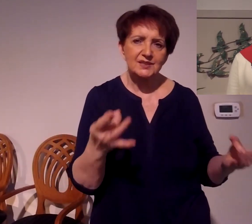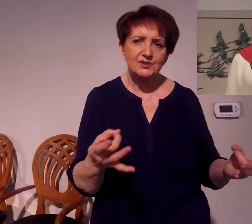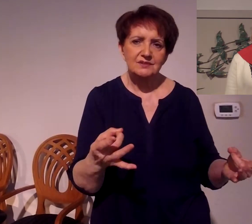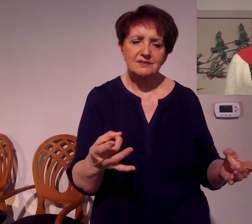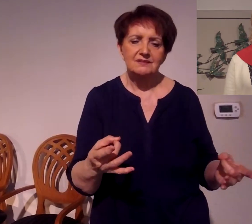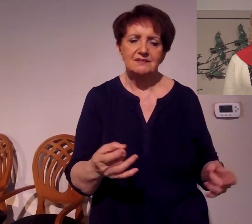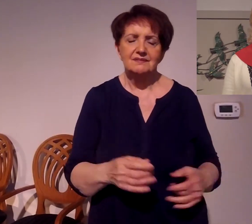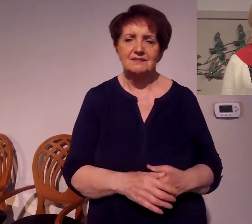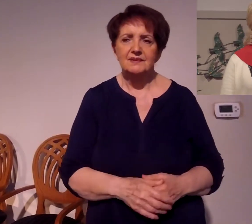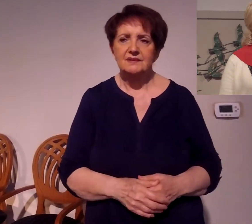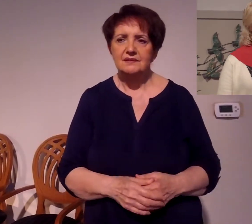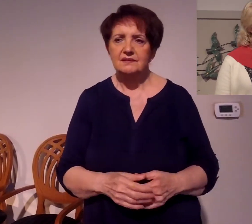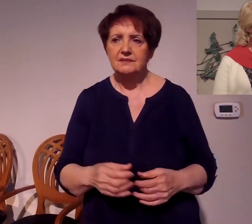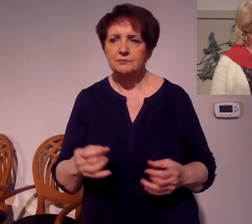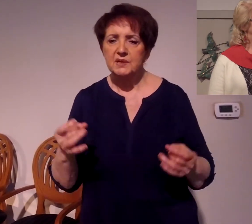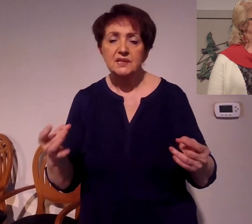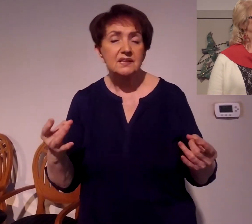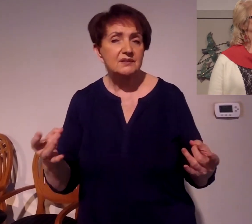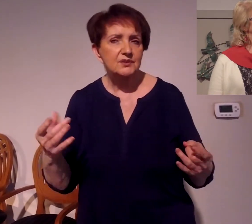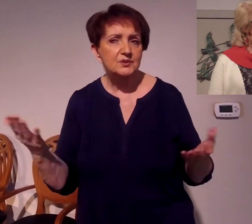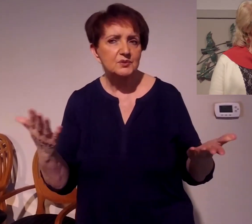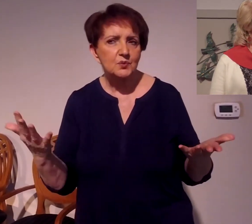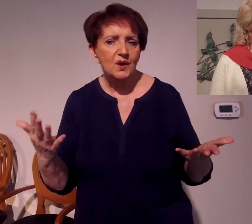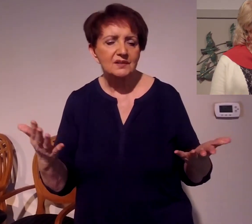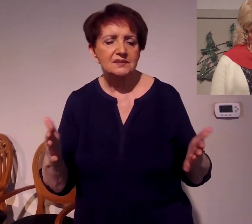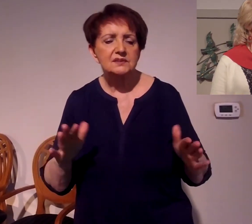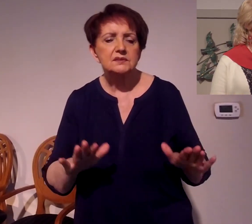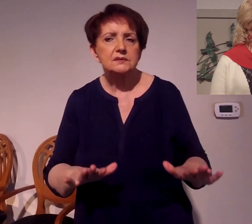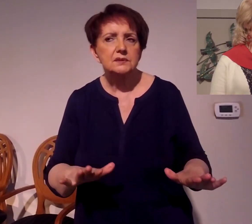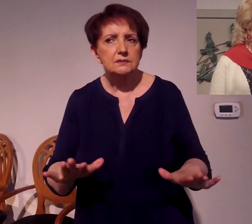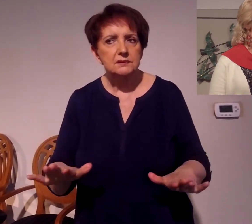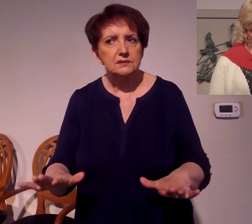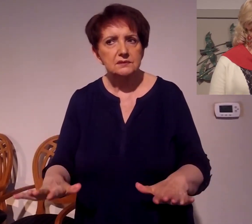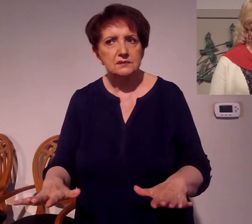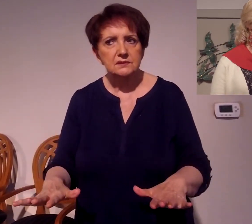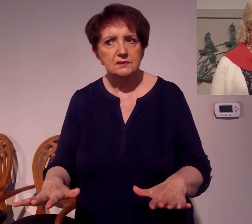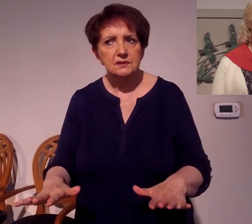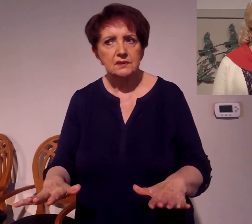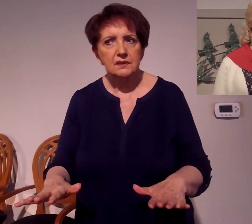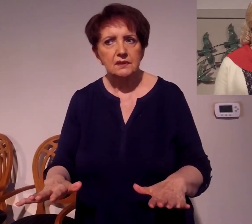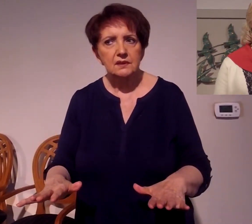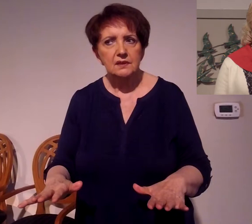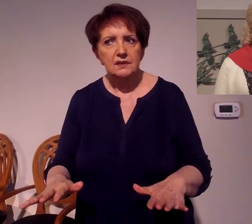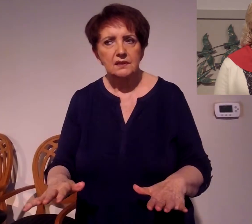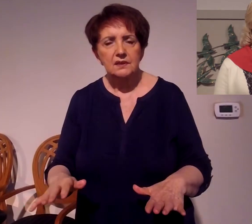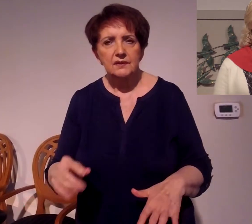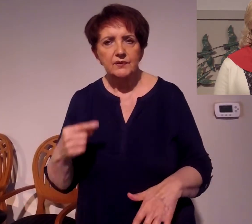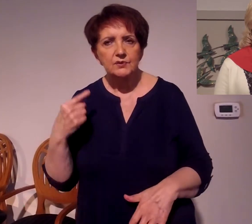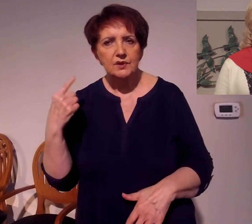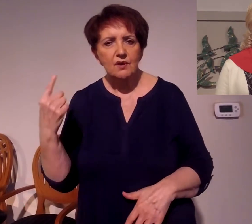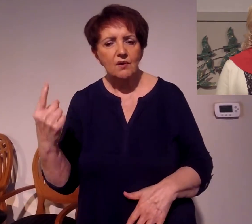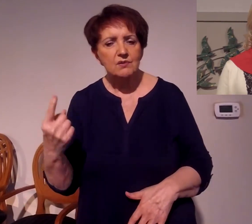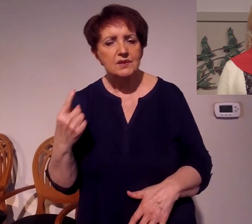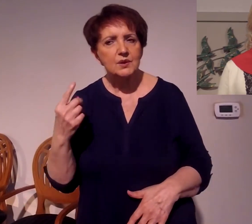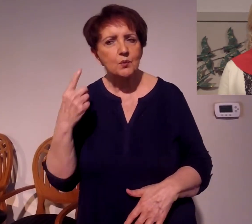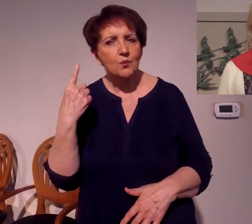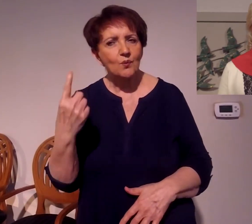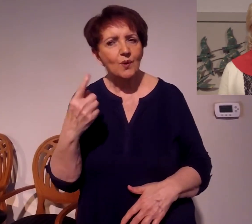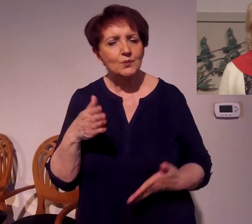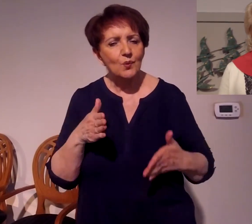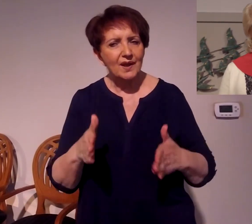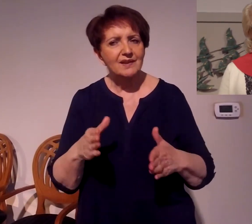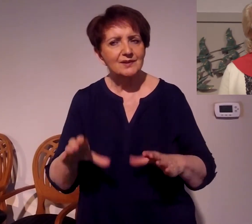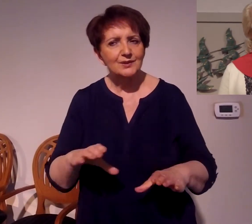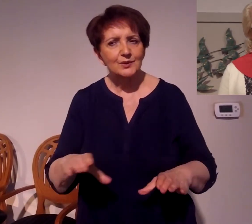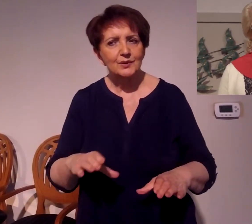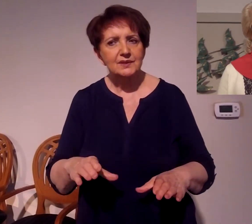stillness. And there's one way, and one way only, that we get to the stillness, and that is